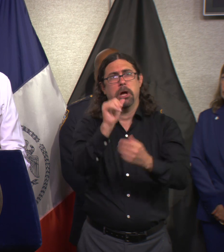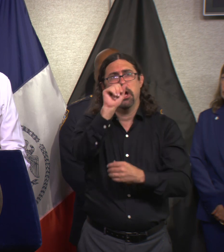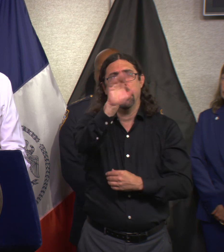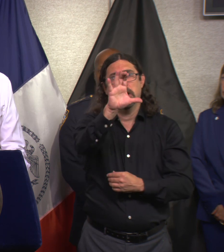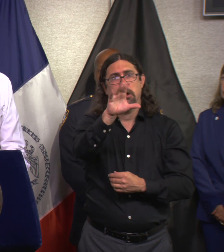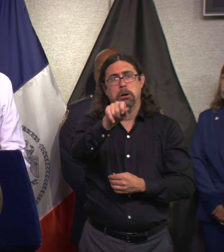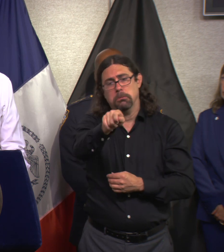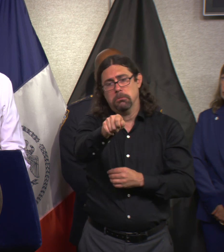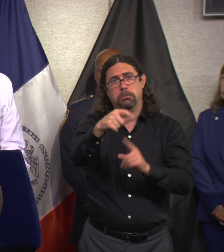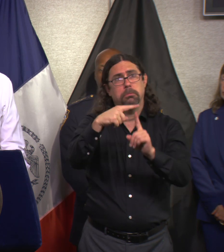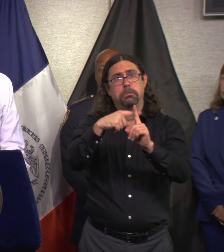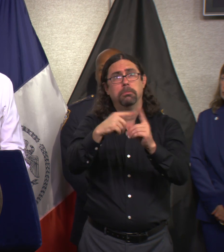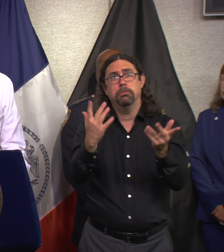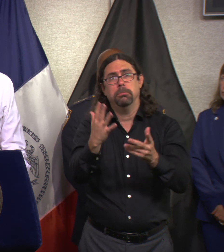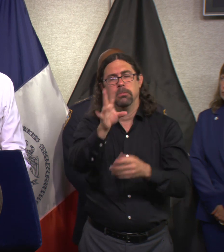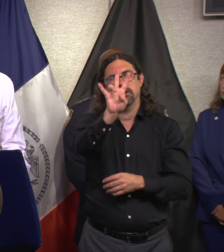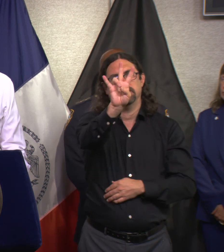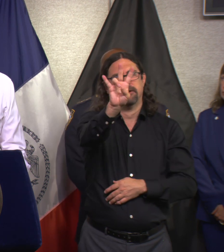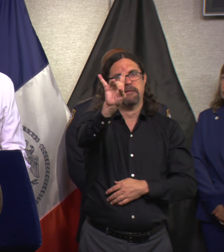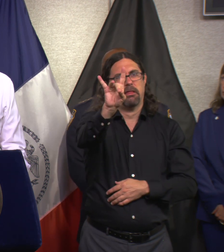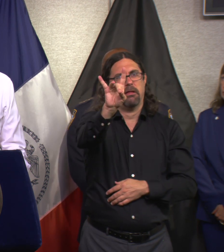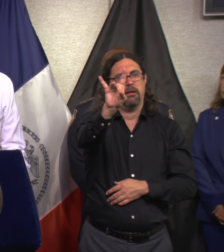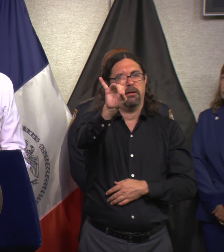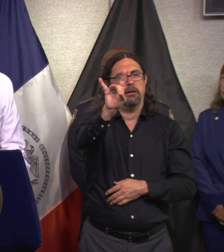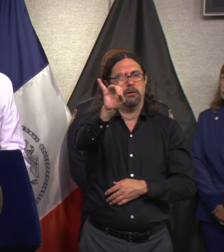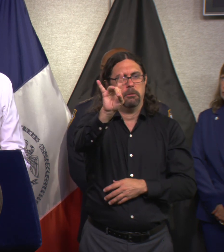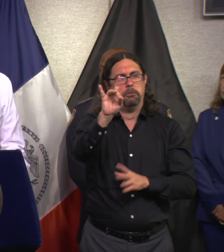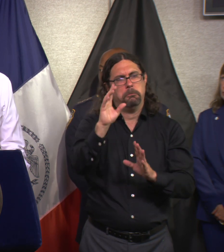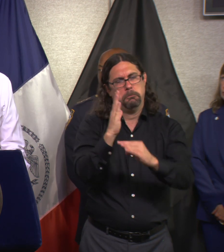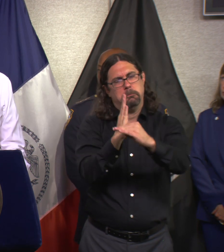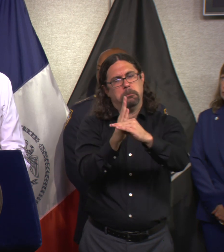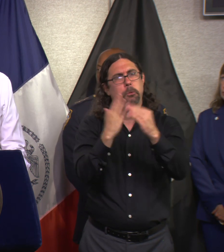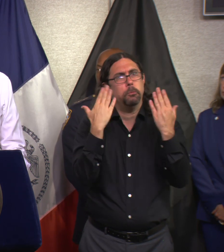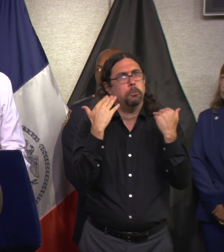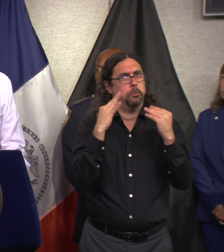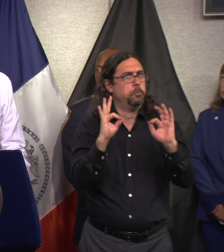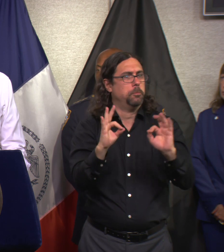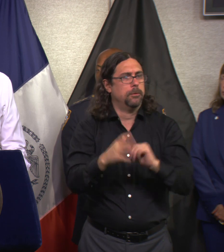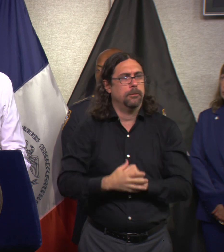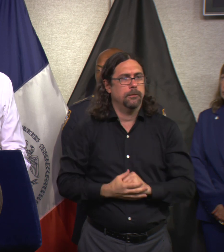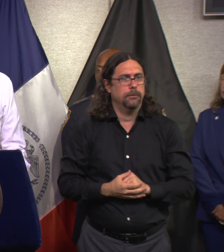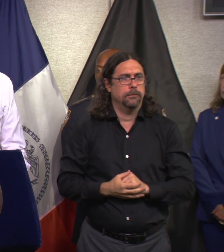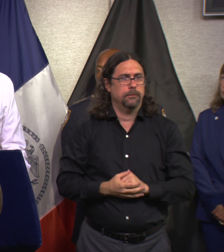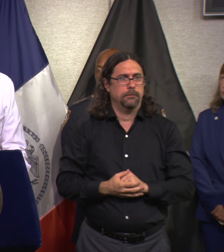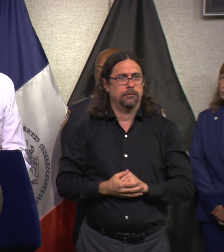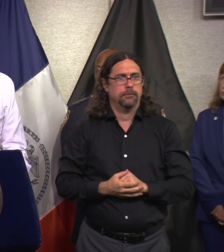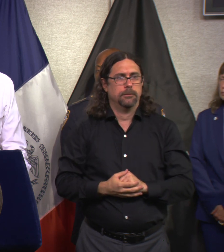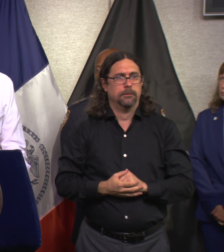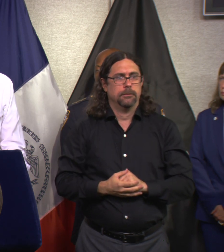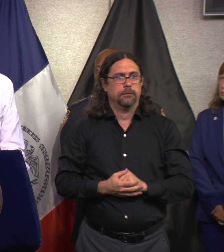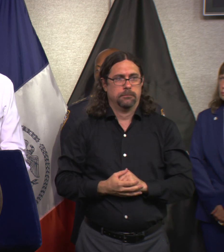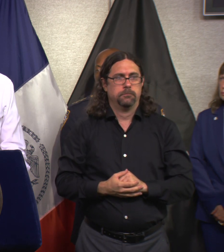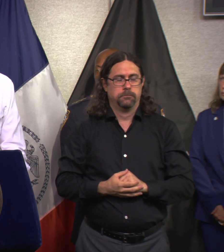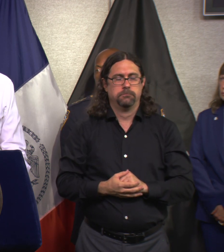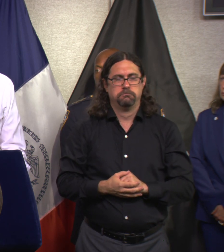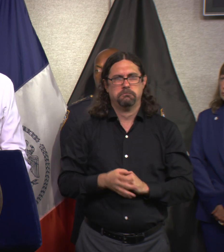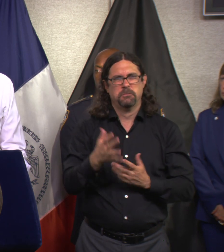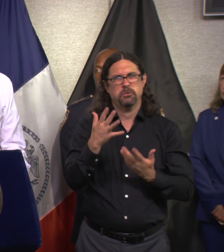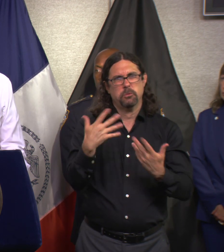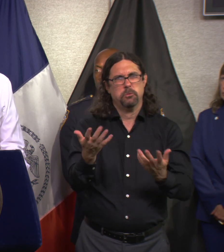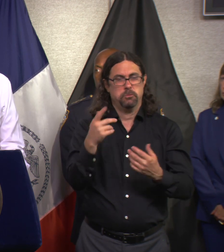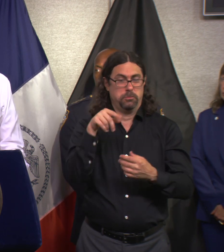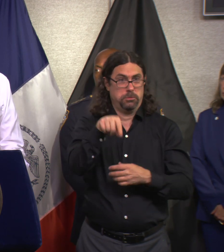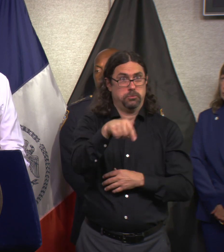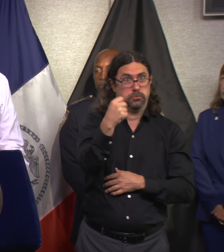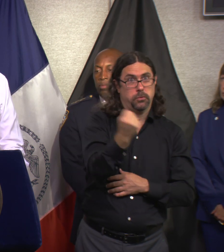through Sunday, where any city activities we're setting to 78 degrees. We're calling on private businesses to set 78